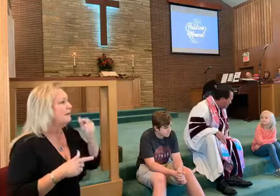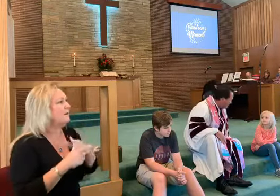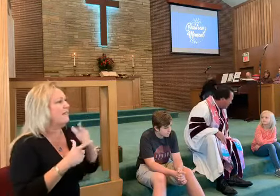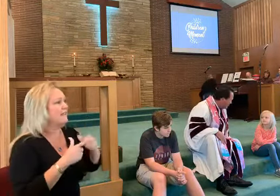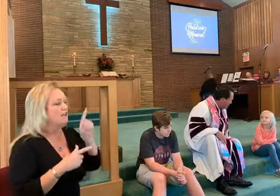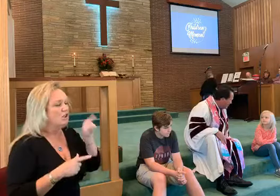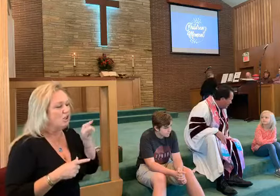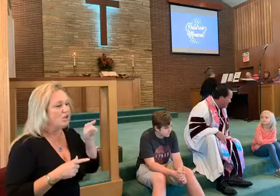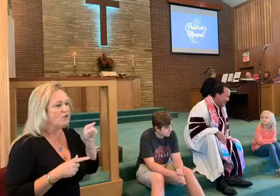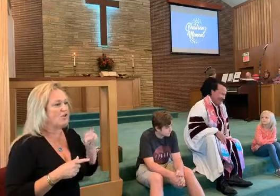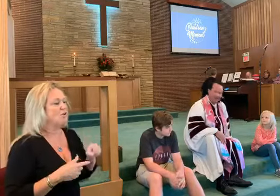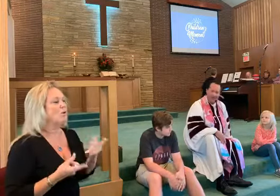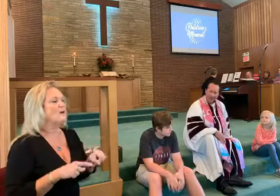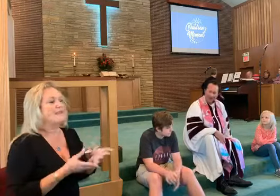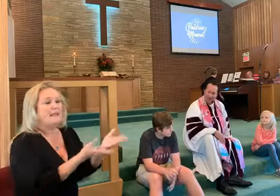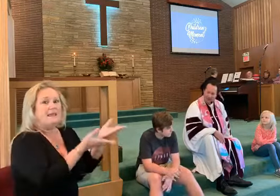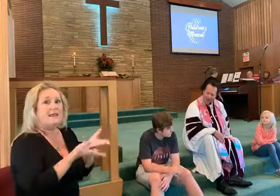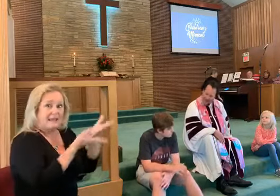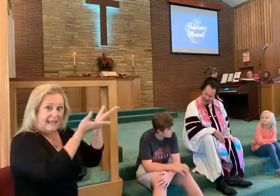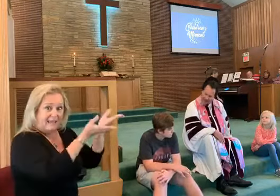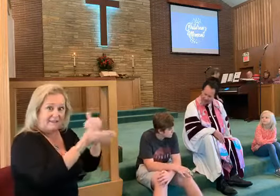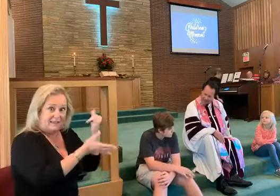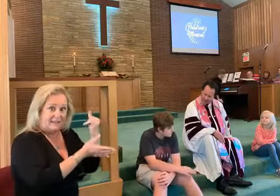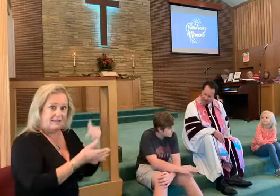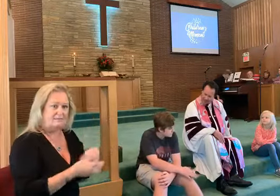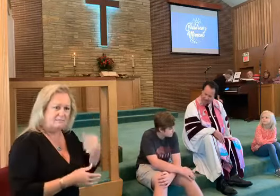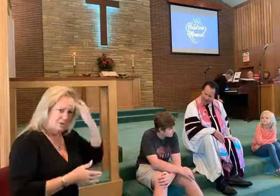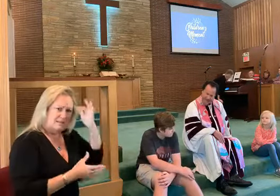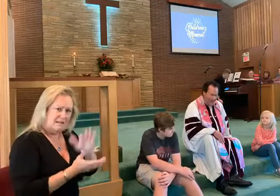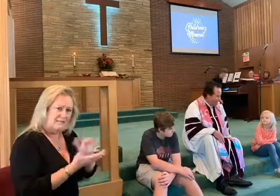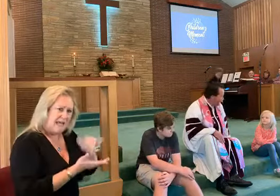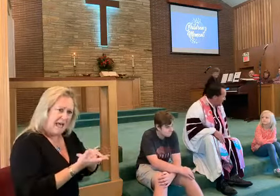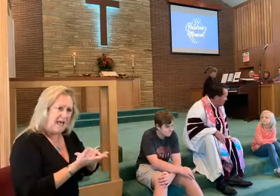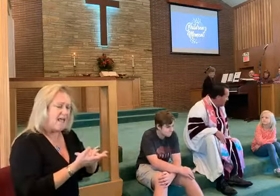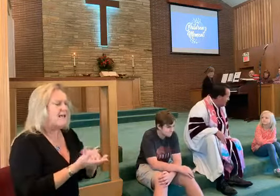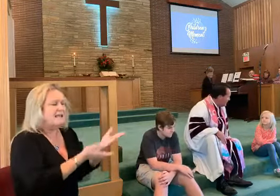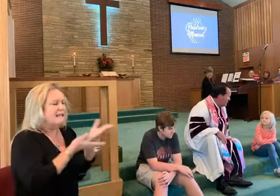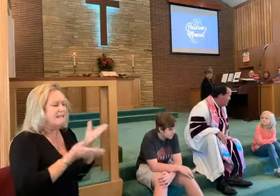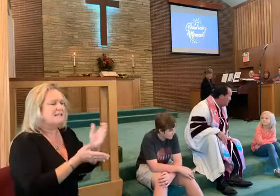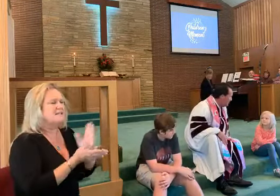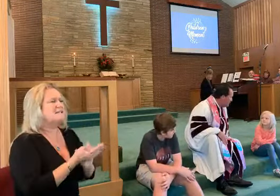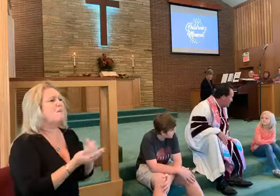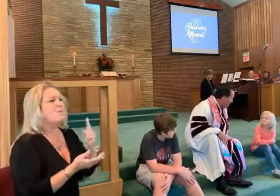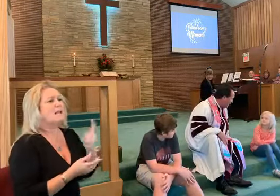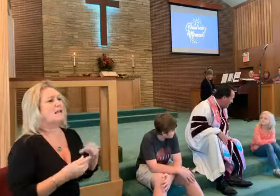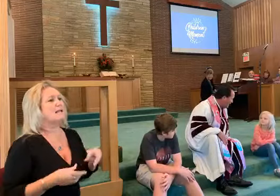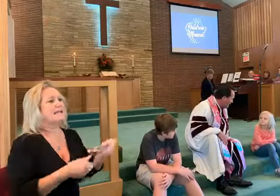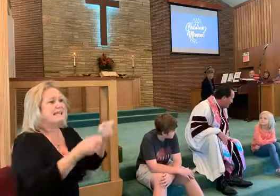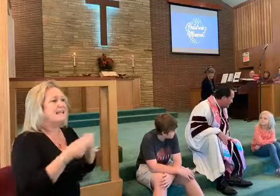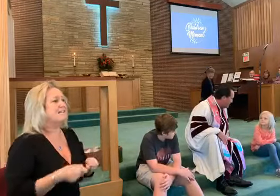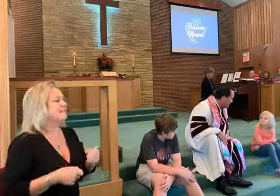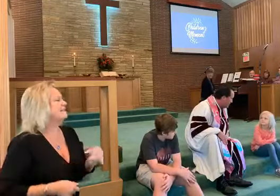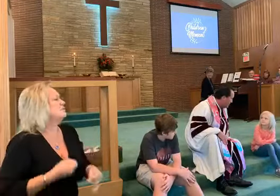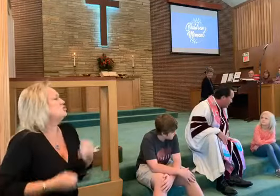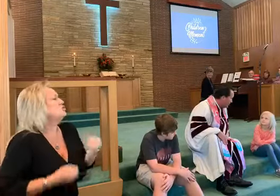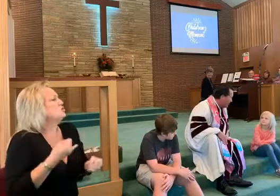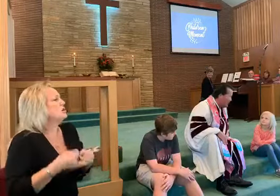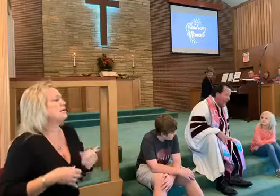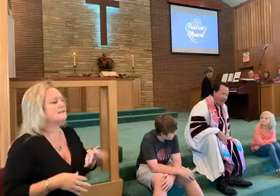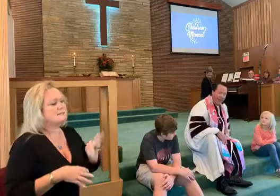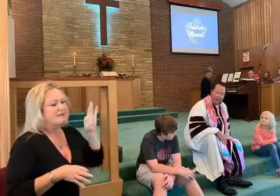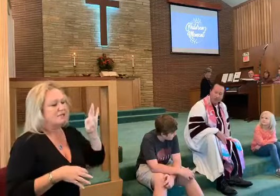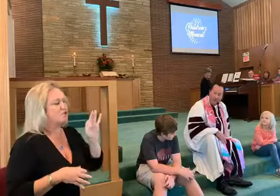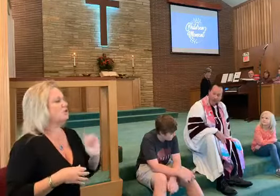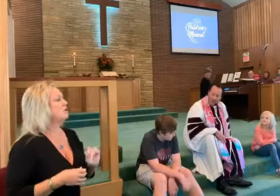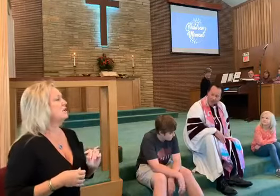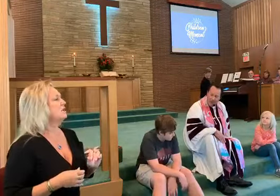you when they gave it. Do you believe that? Giving someone a gift is a real joy. It's really special.